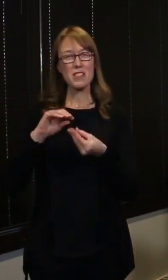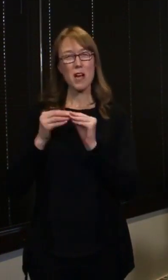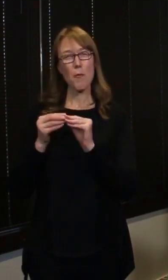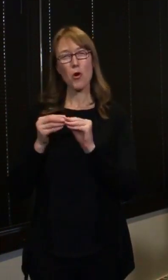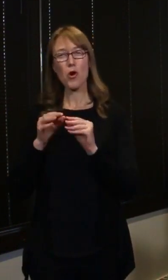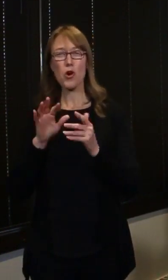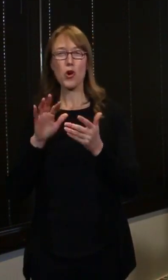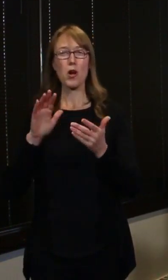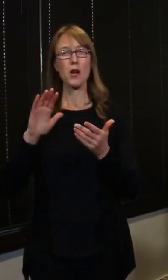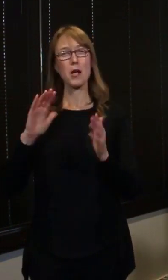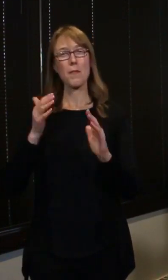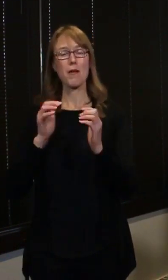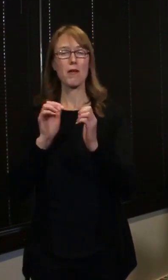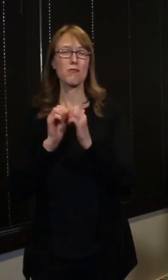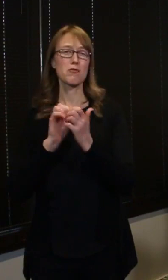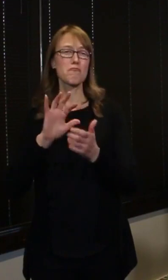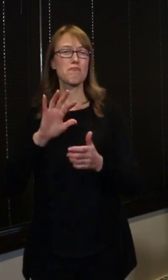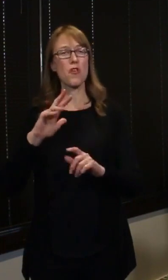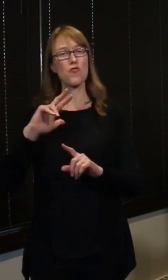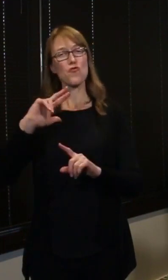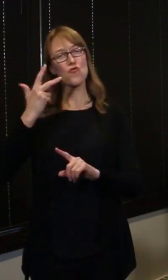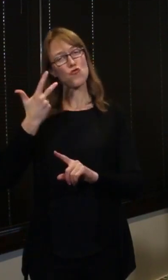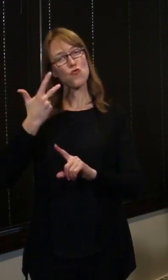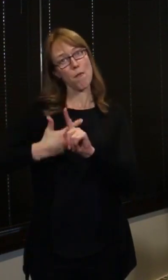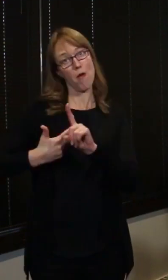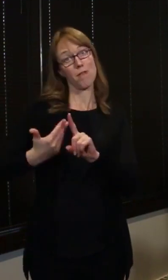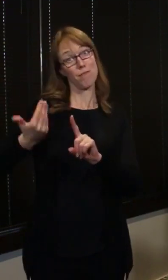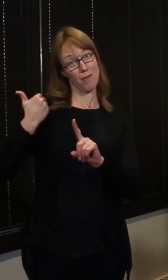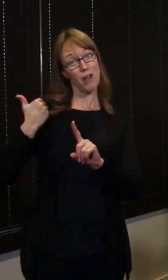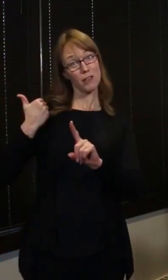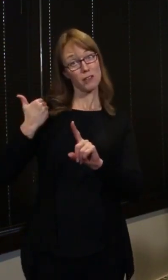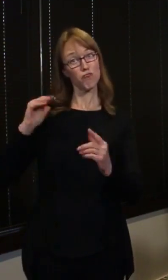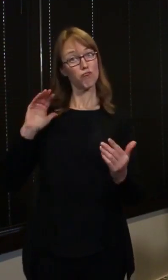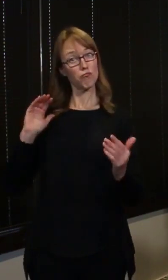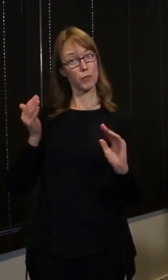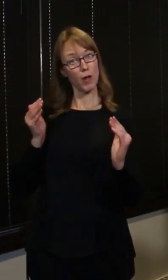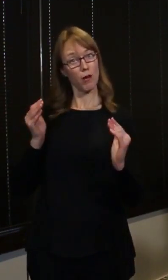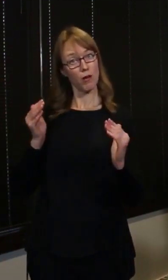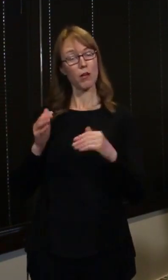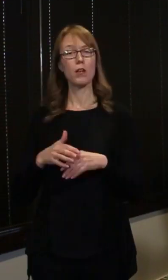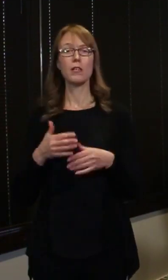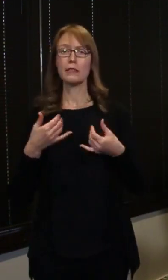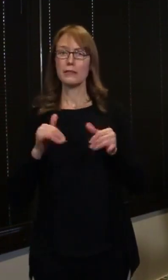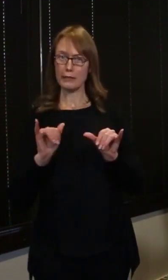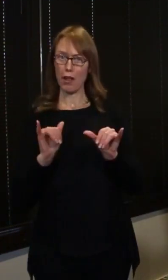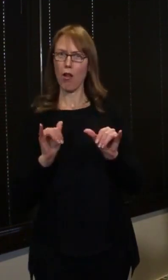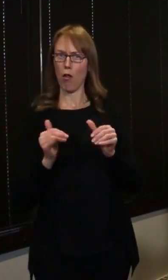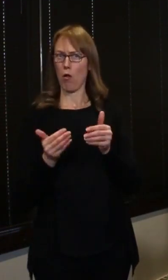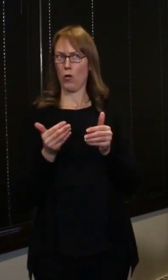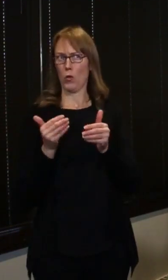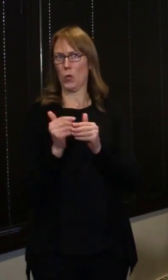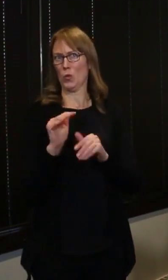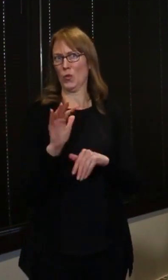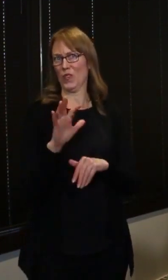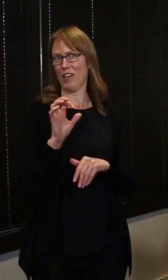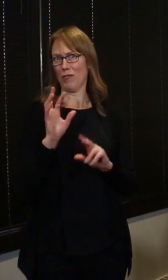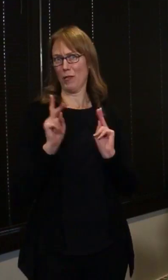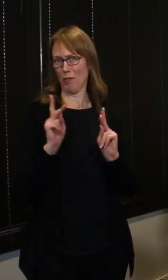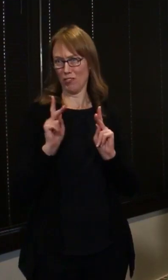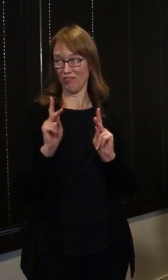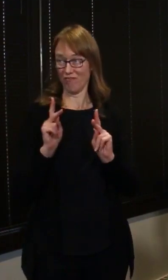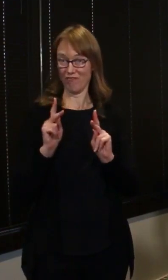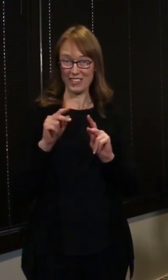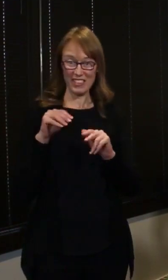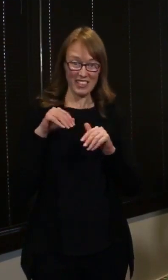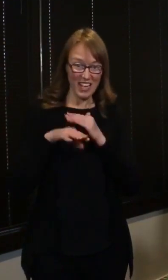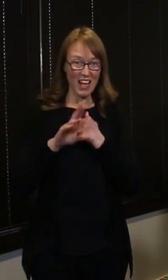we're continuing that downward trend, which is good, but still have a lot of people in the hospital, still have close to 500 people in the hospital. And so we